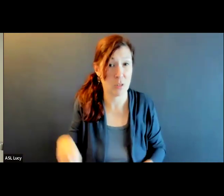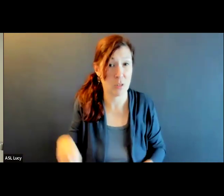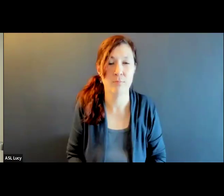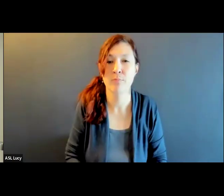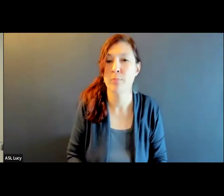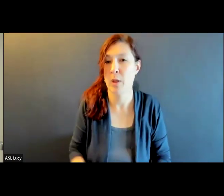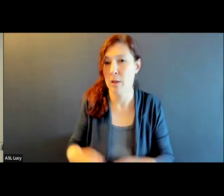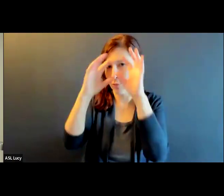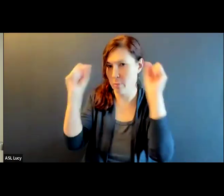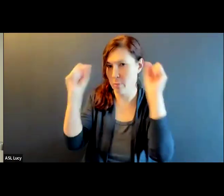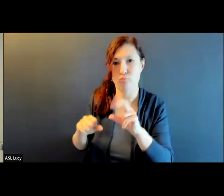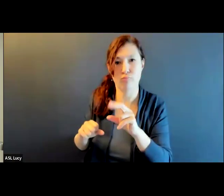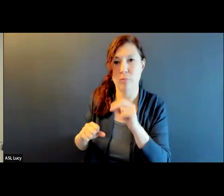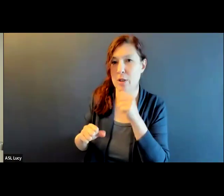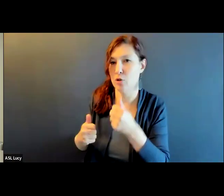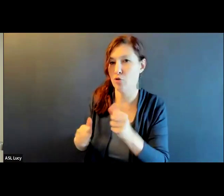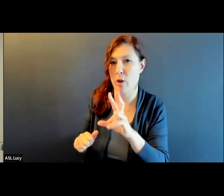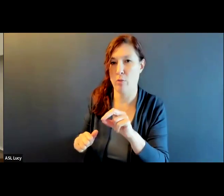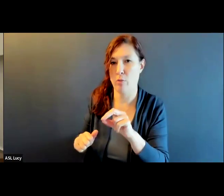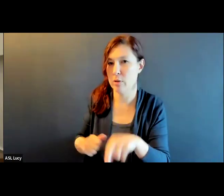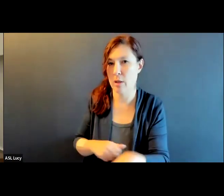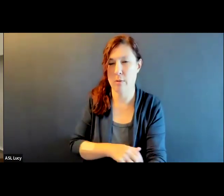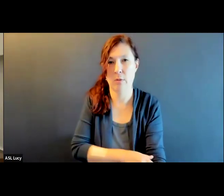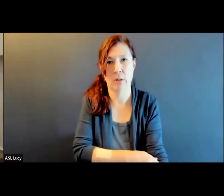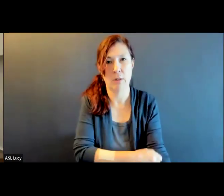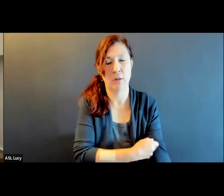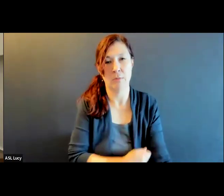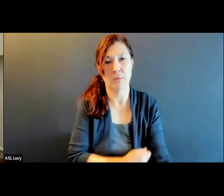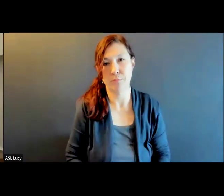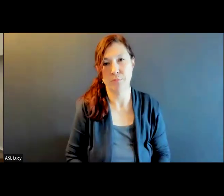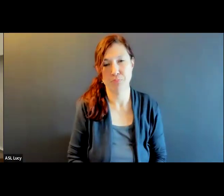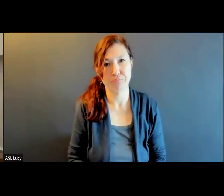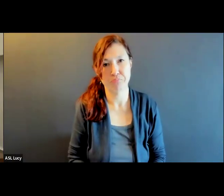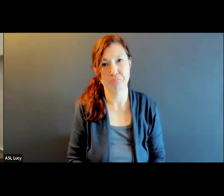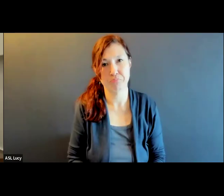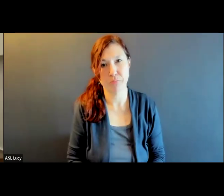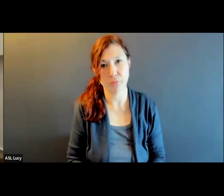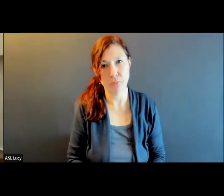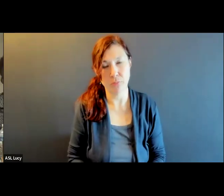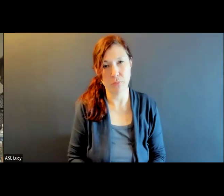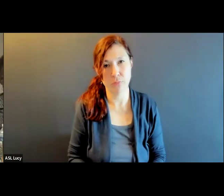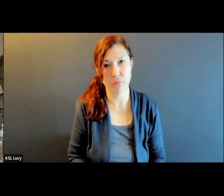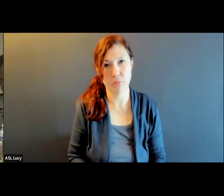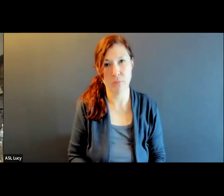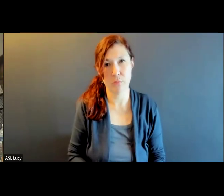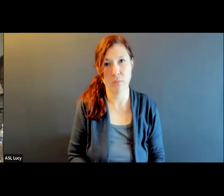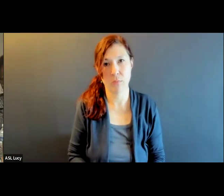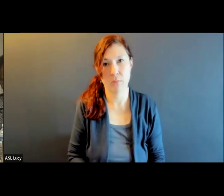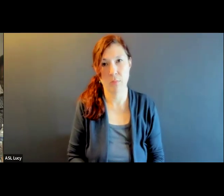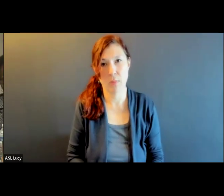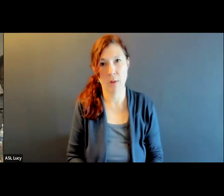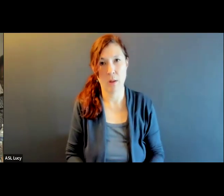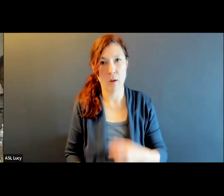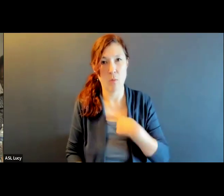No, we didn't run the 30 because we saw a move from the original spirit of the